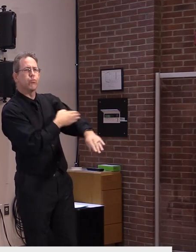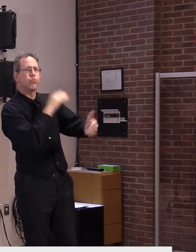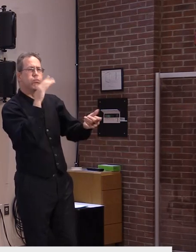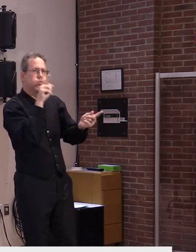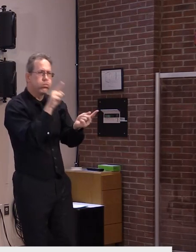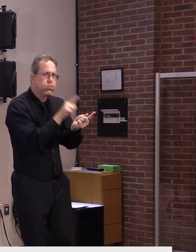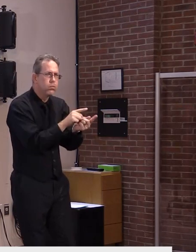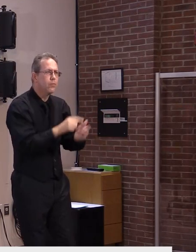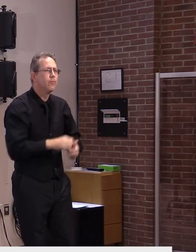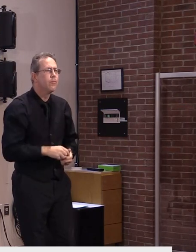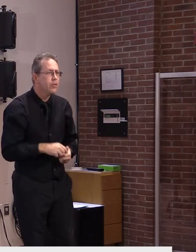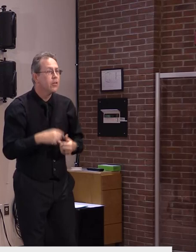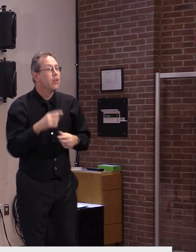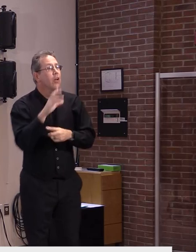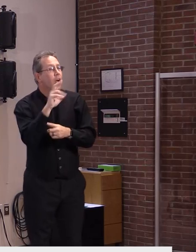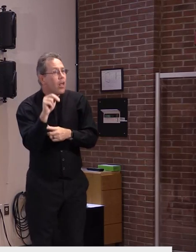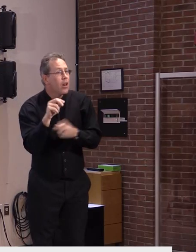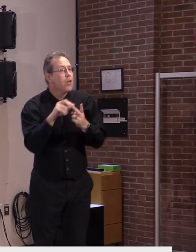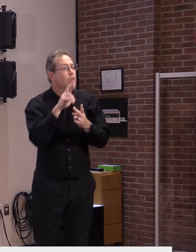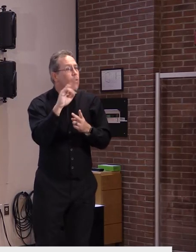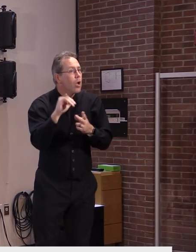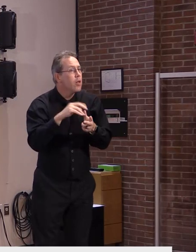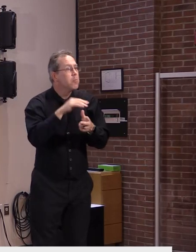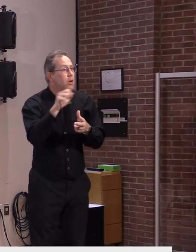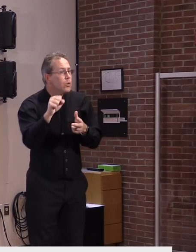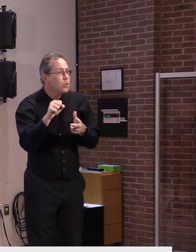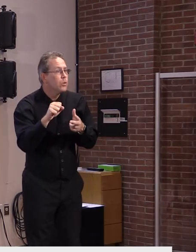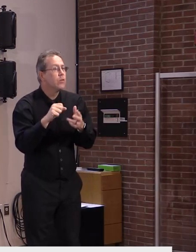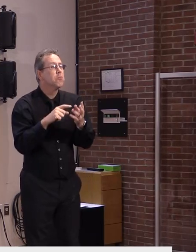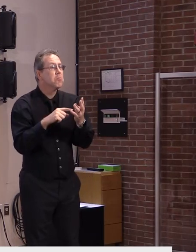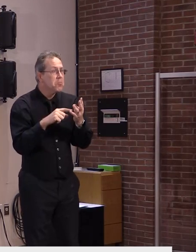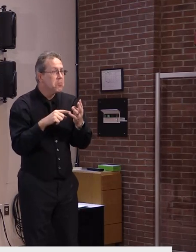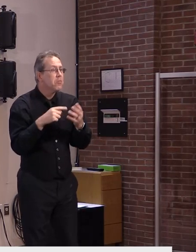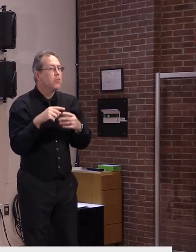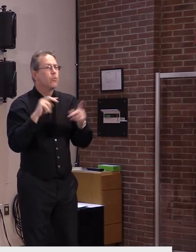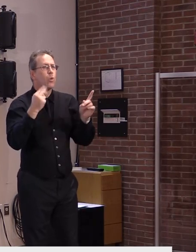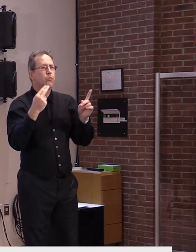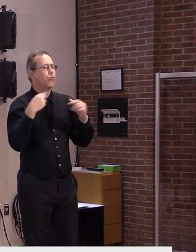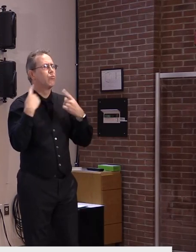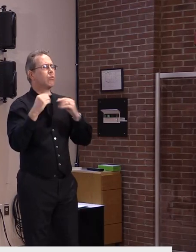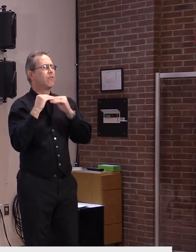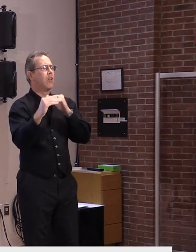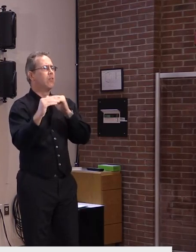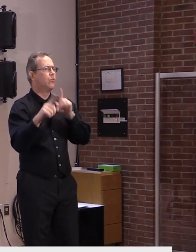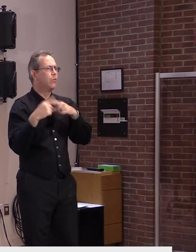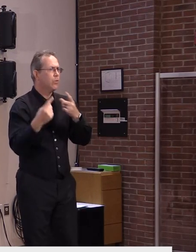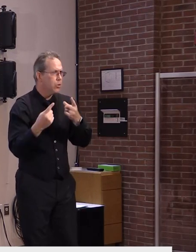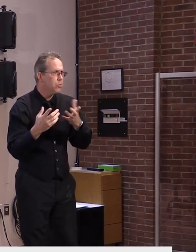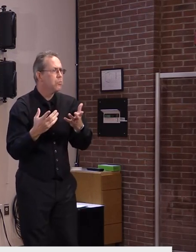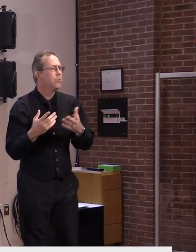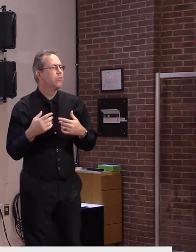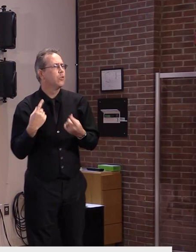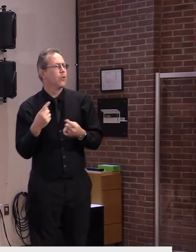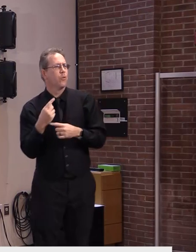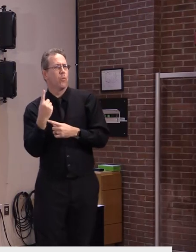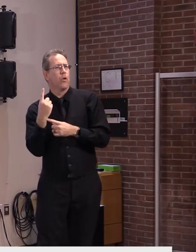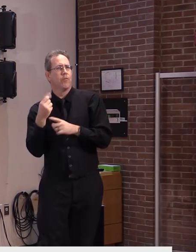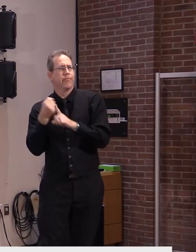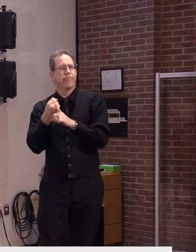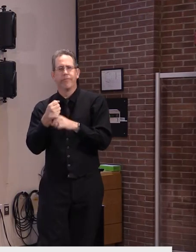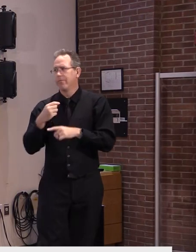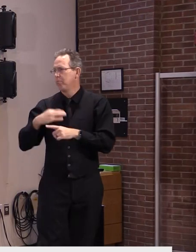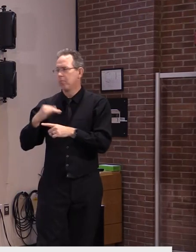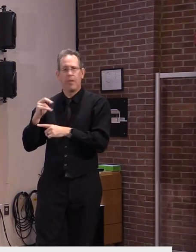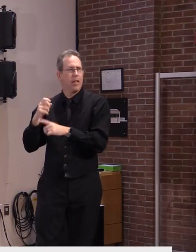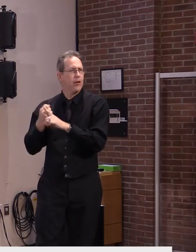and Rhode Island. New Hampshire is pretty flat, and you see Vermont in there as being the outlier with cases increasing this week.